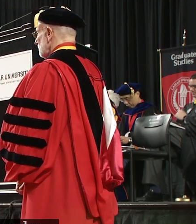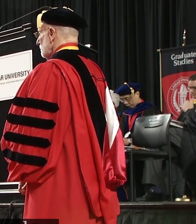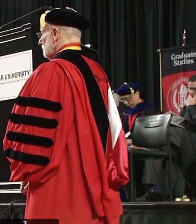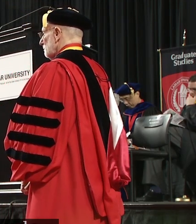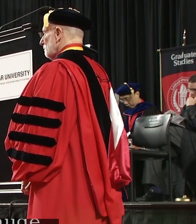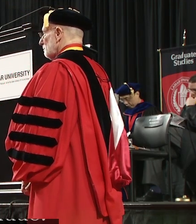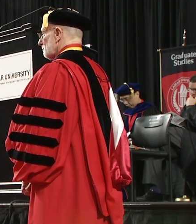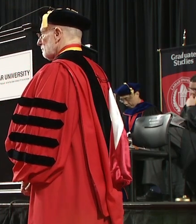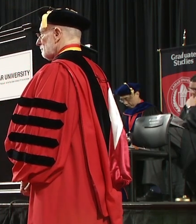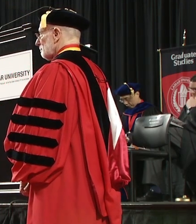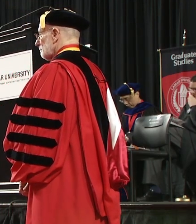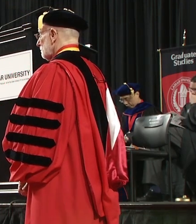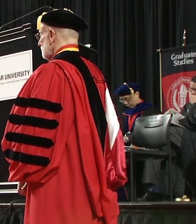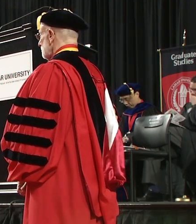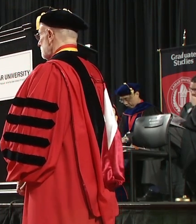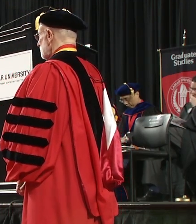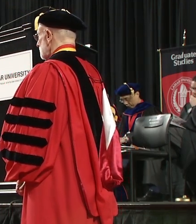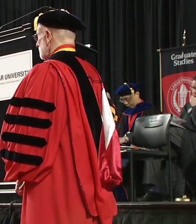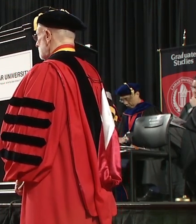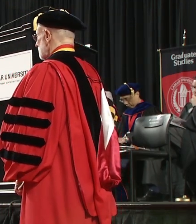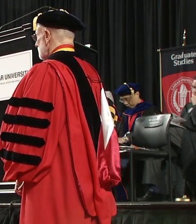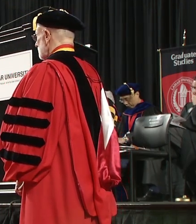Casey Gage Smart.